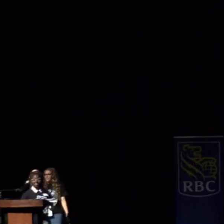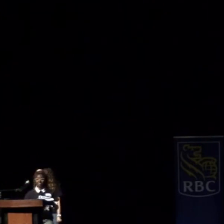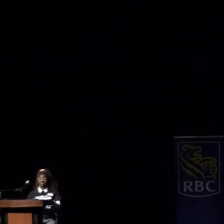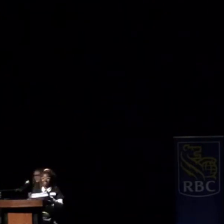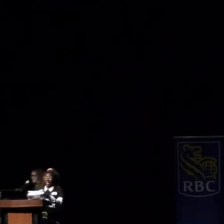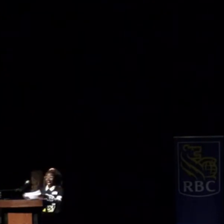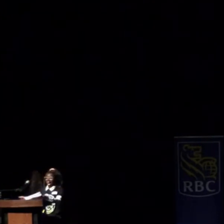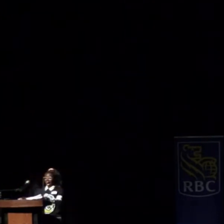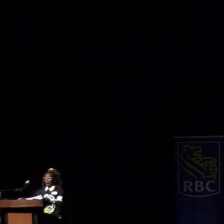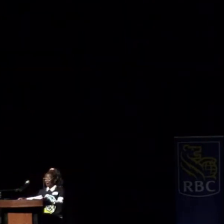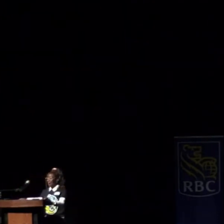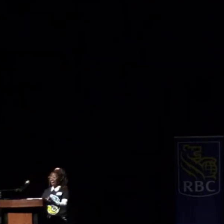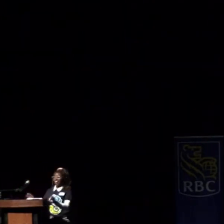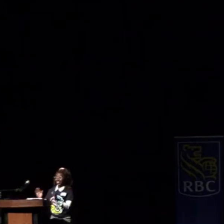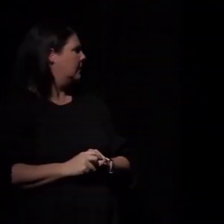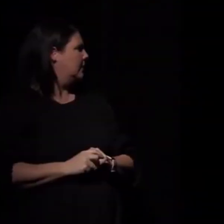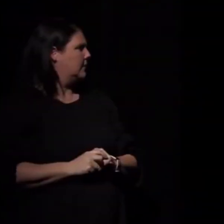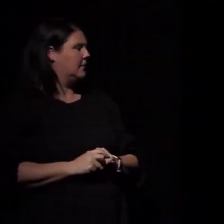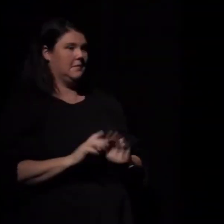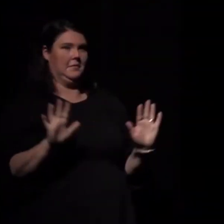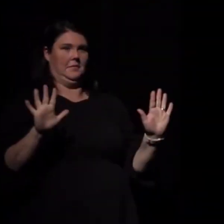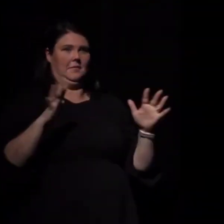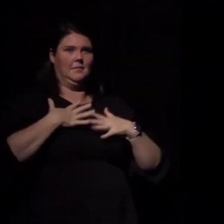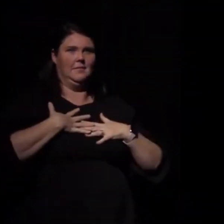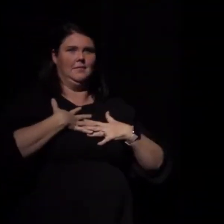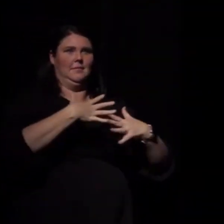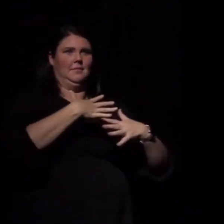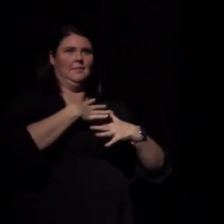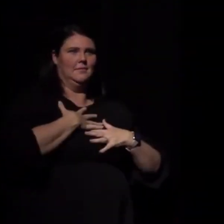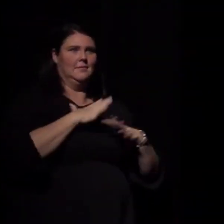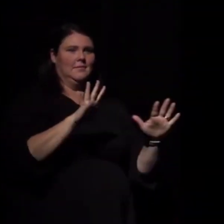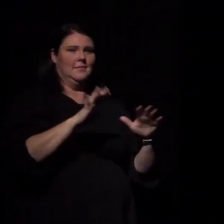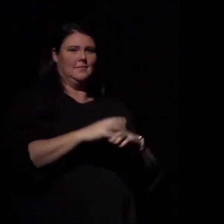Okay. Oh, wow!